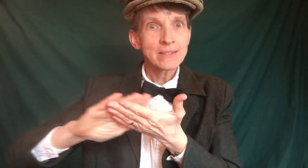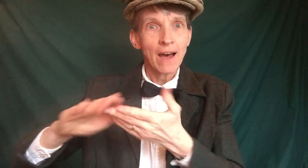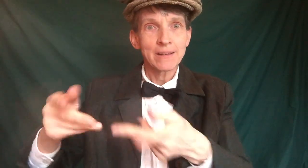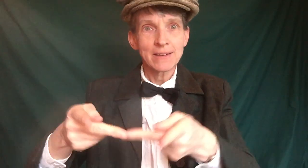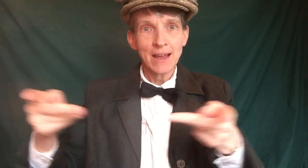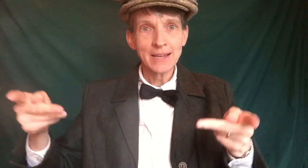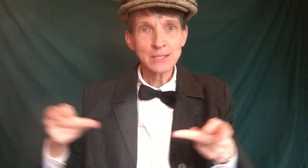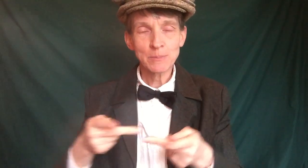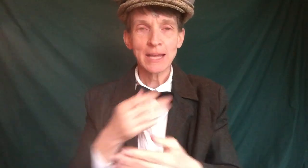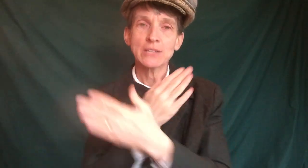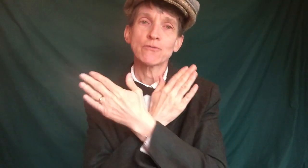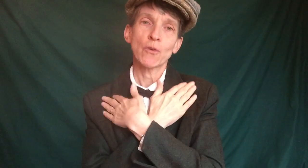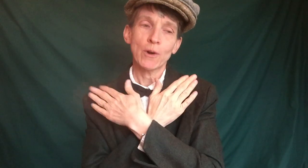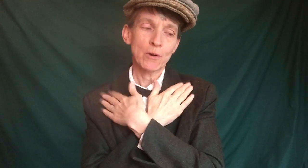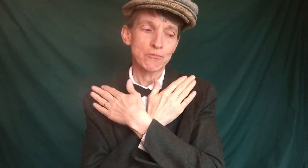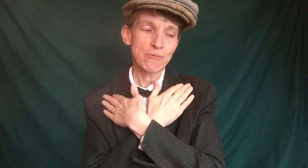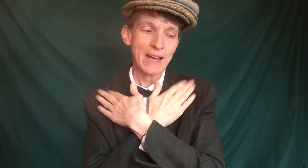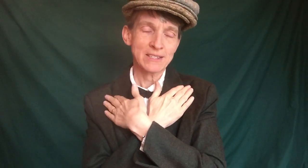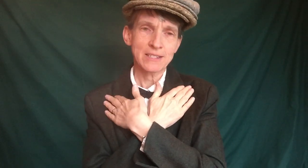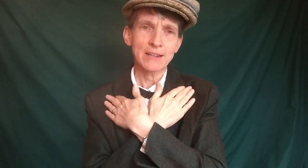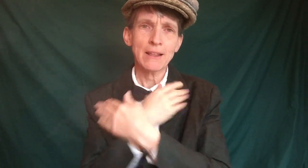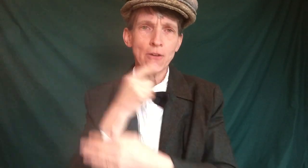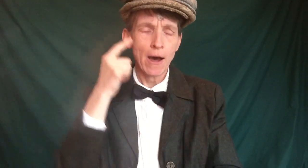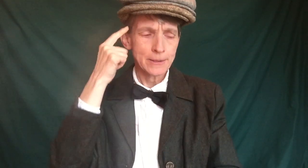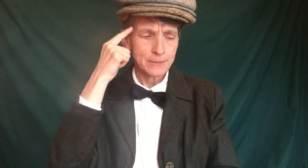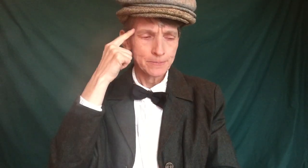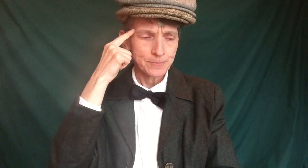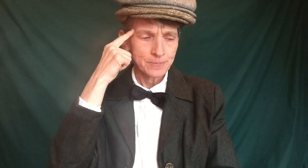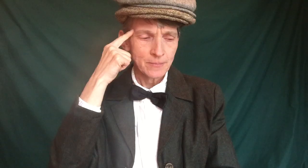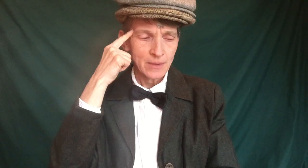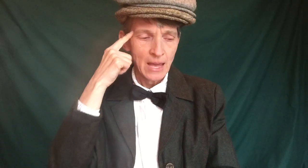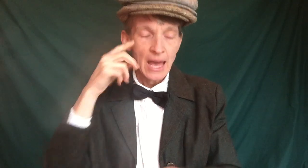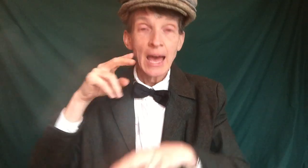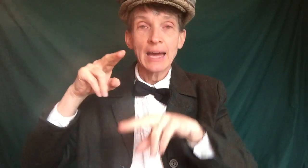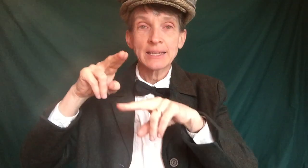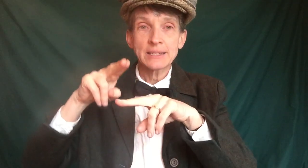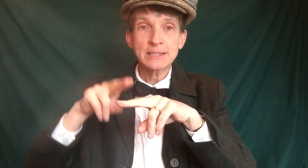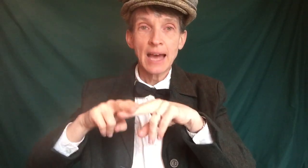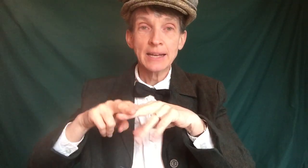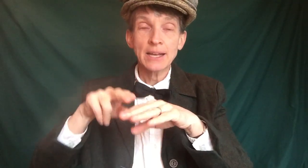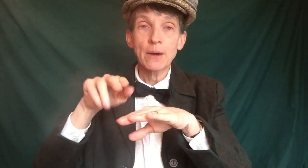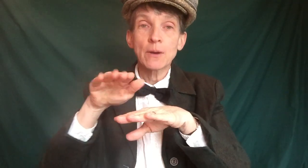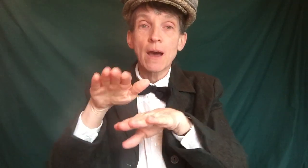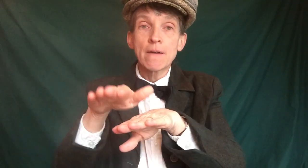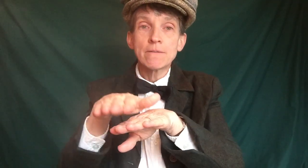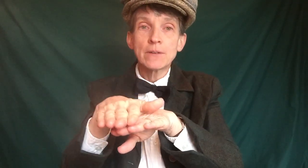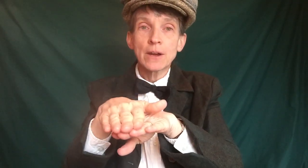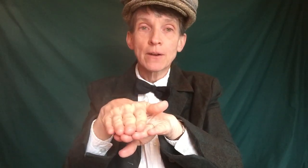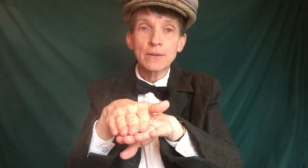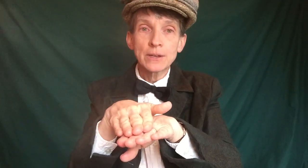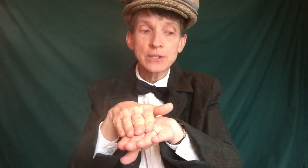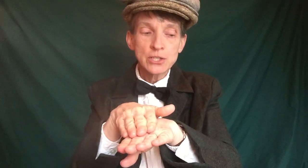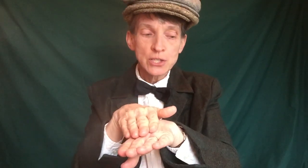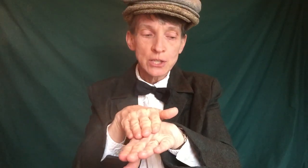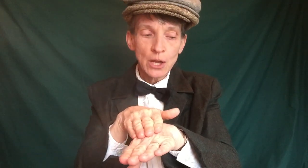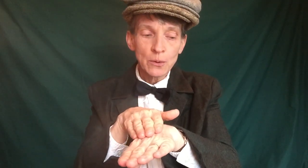"That's a nice place for a rest," he thought. And he sat down very